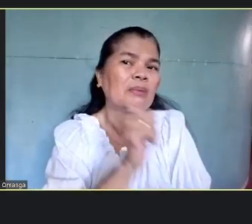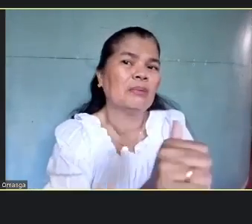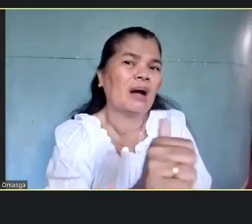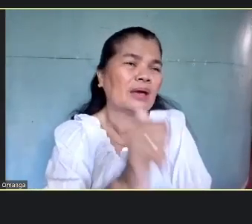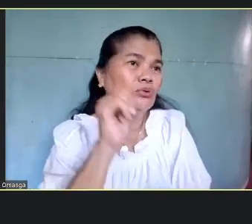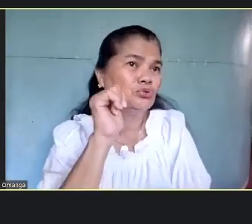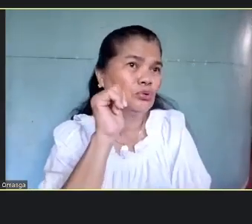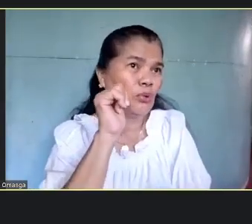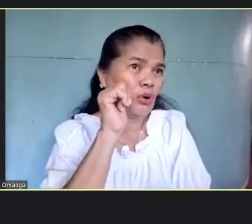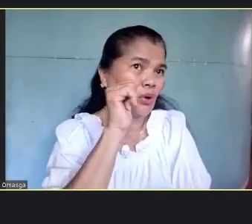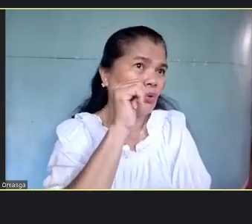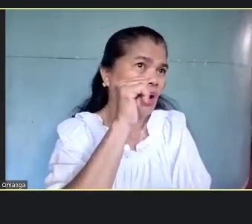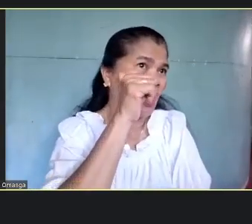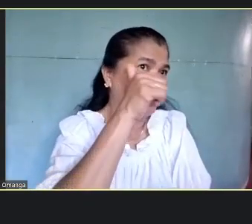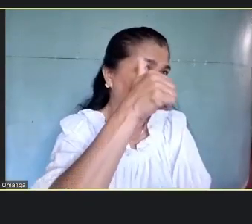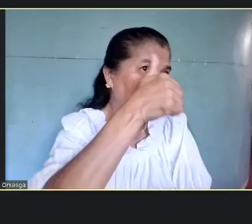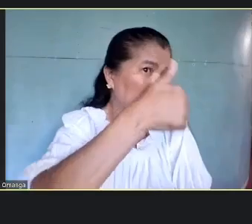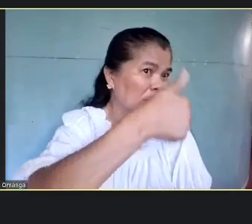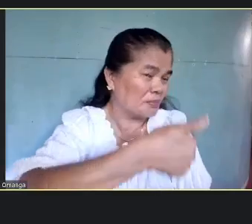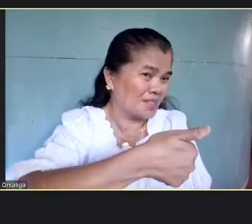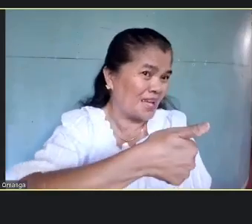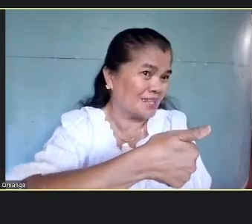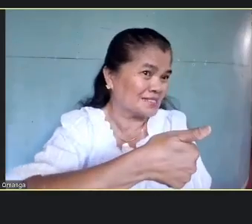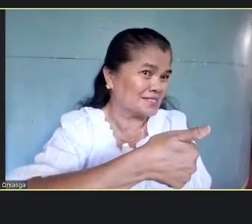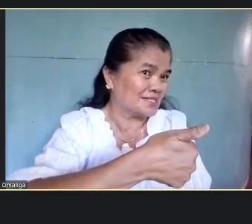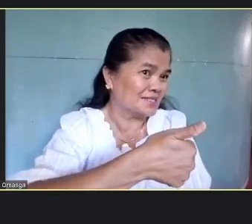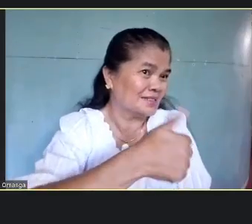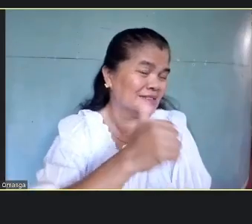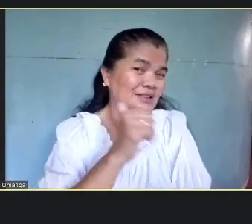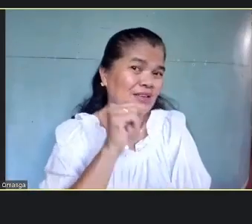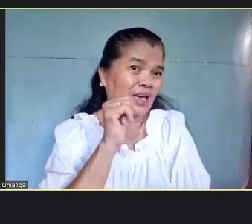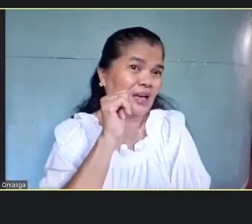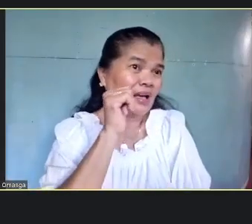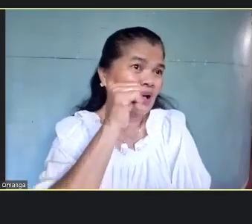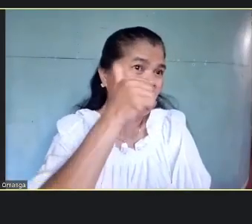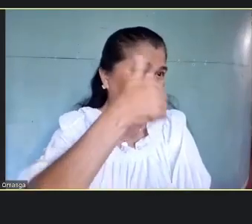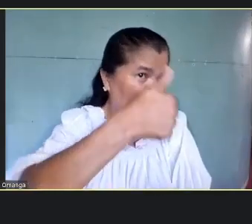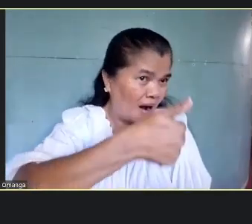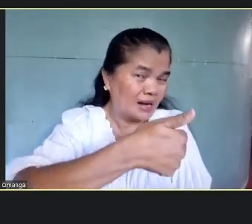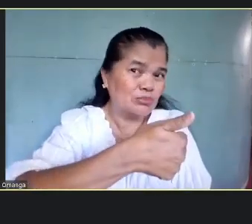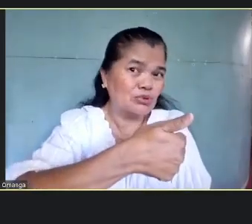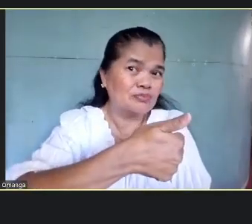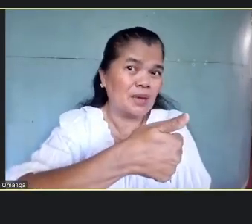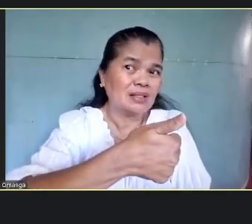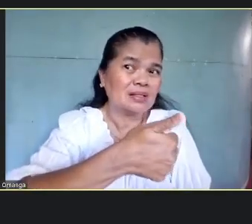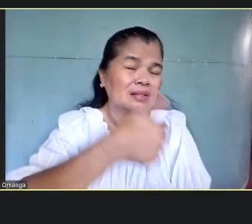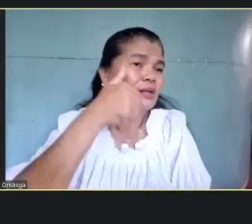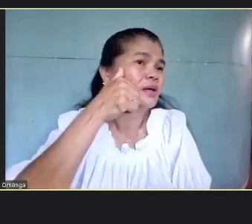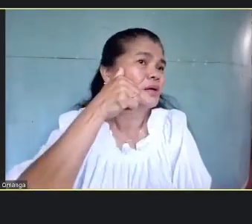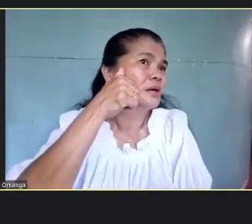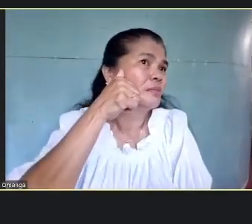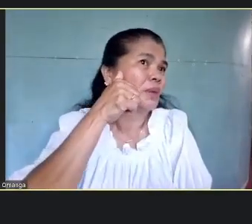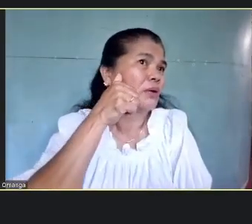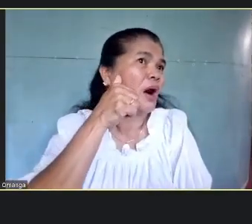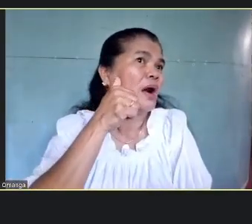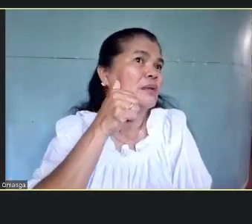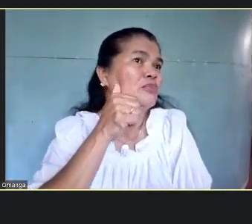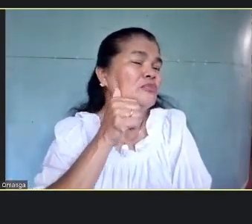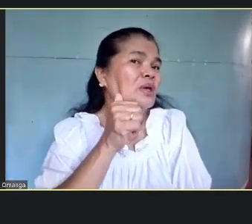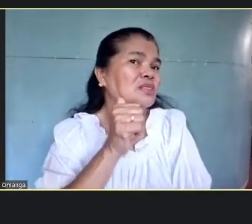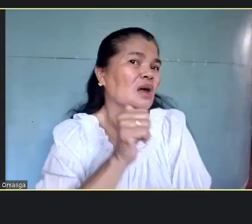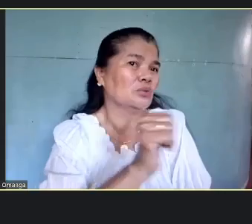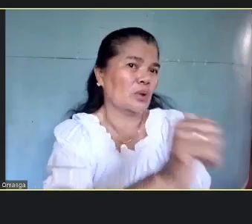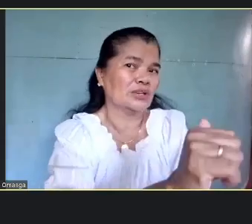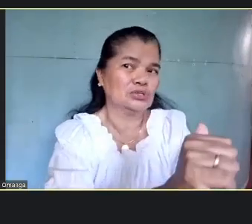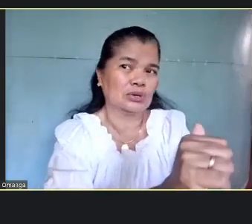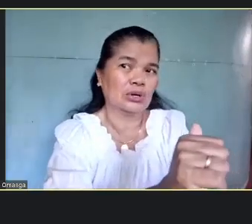ay pababa, yung tomorrow na arc ay pataas. Okay, arc movement, pero arc